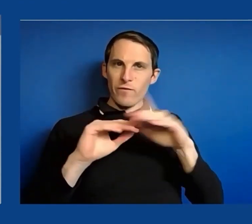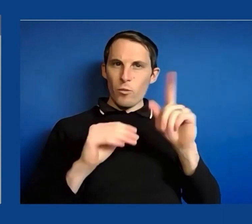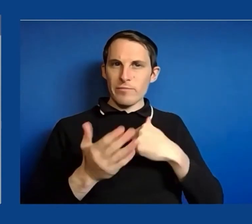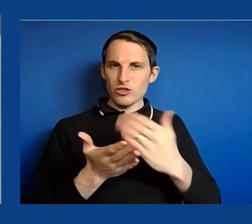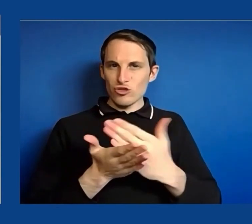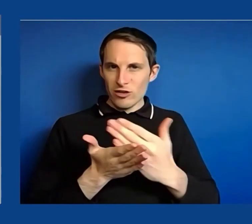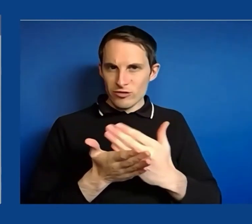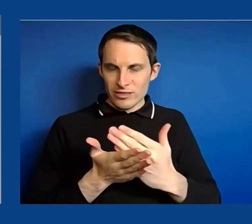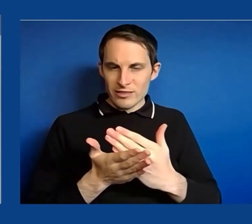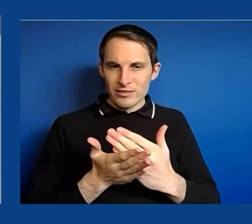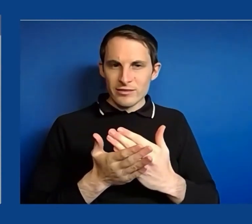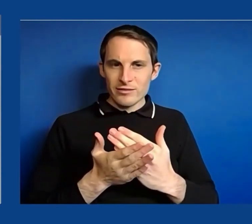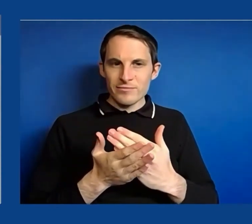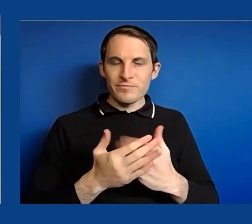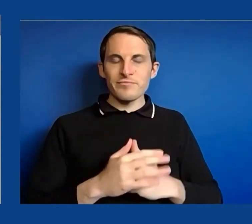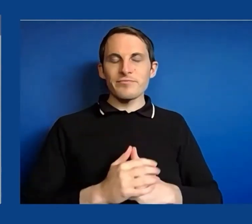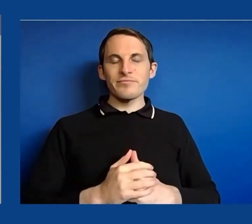was also